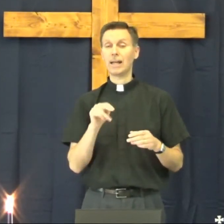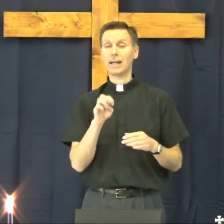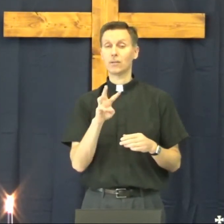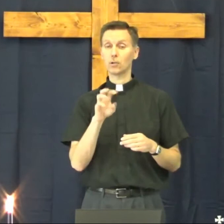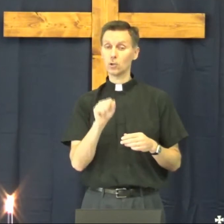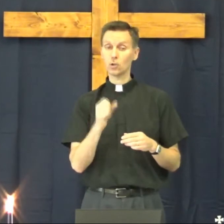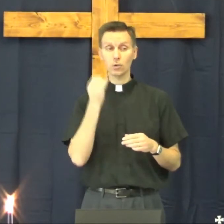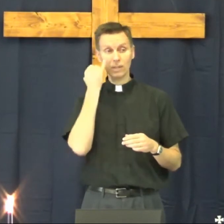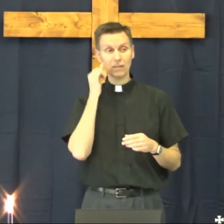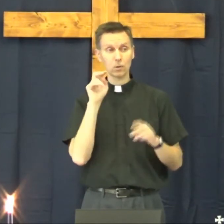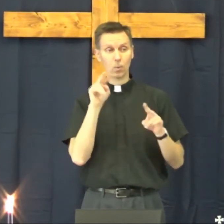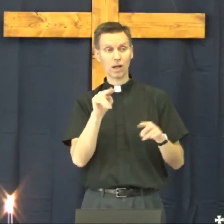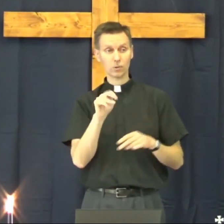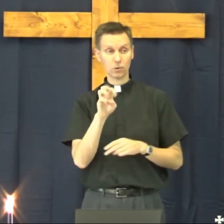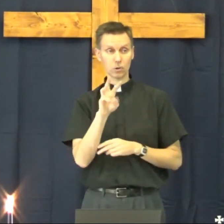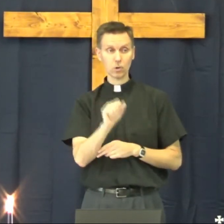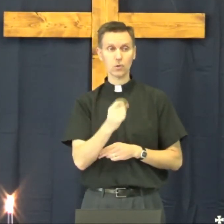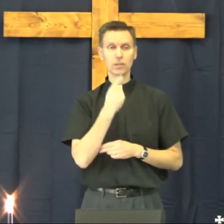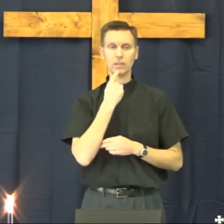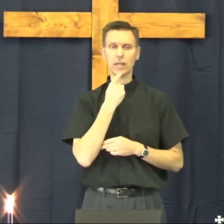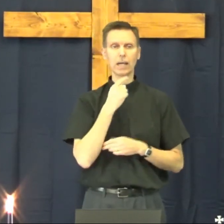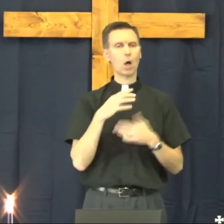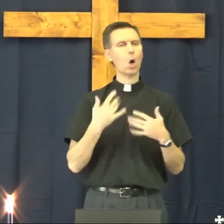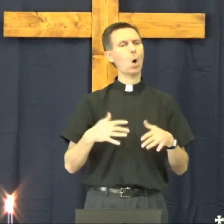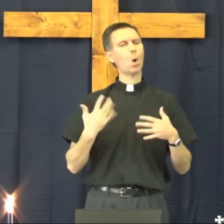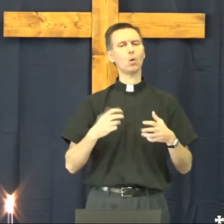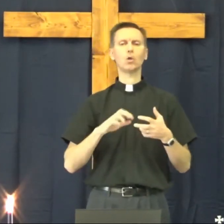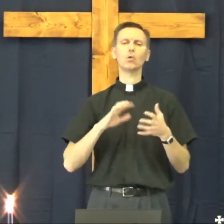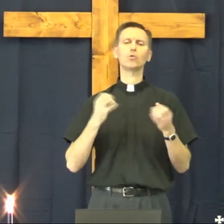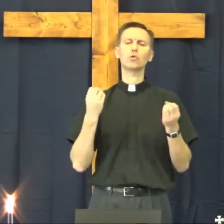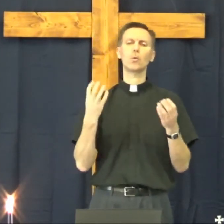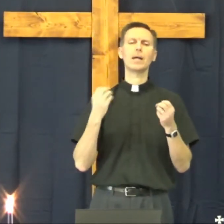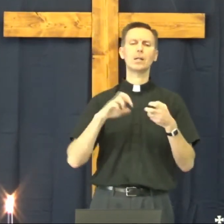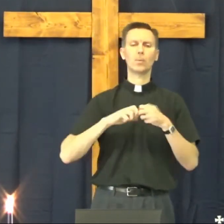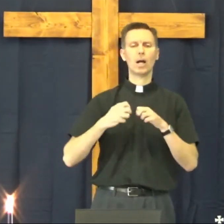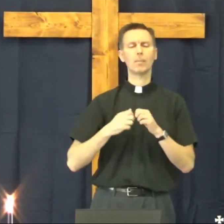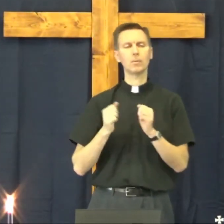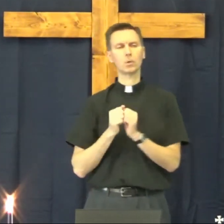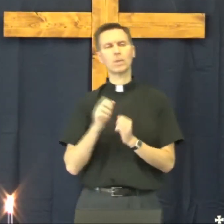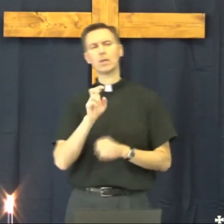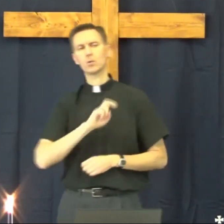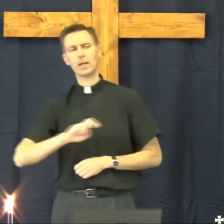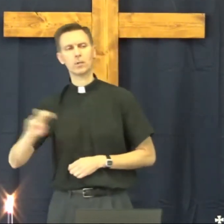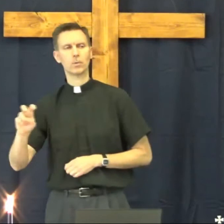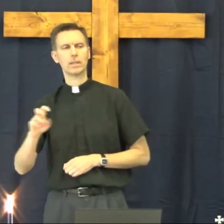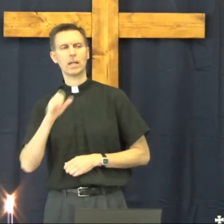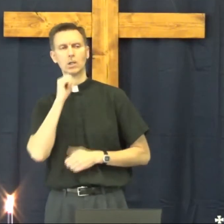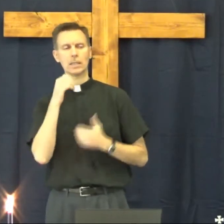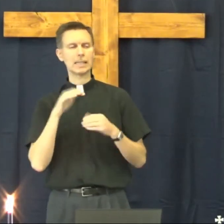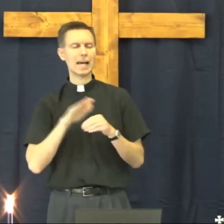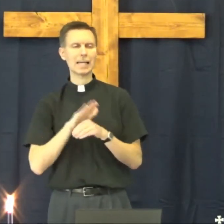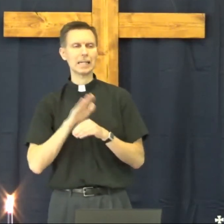And the news, if you watch the news, they say, oh, too many problems with transportation, not